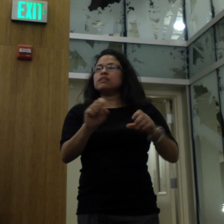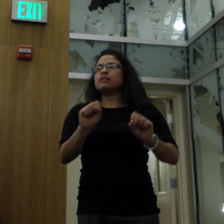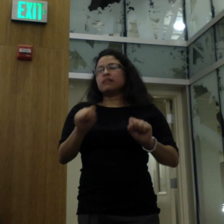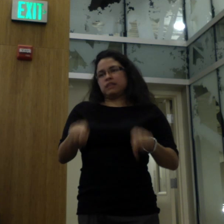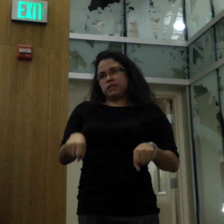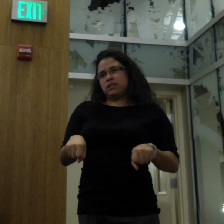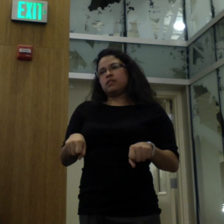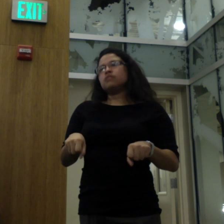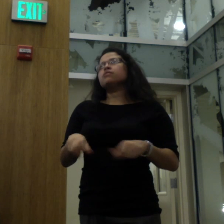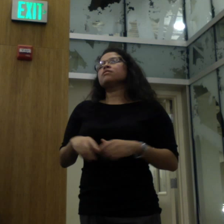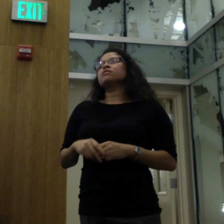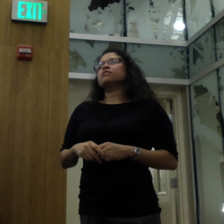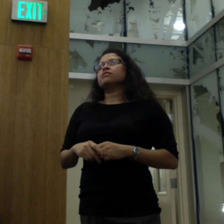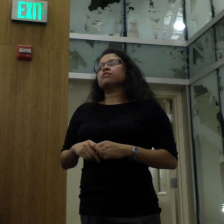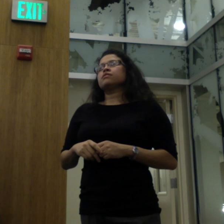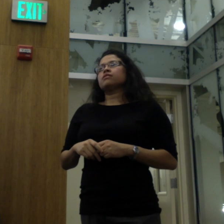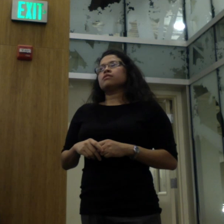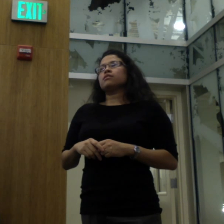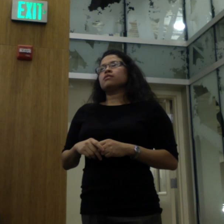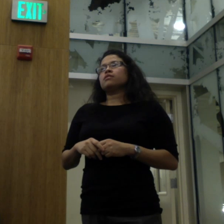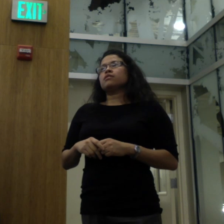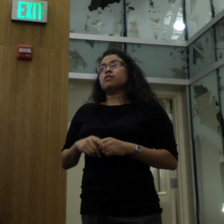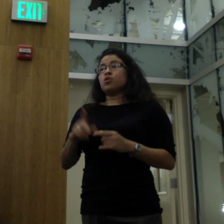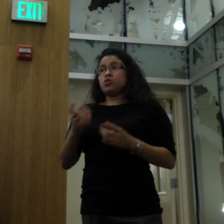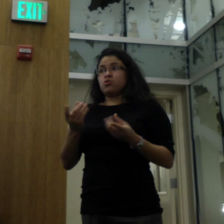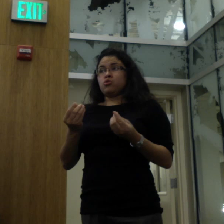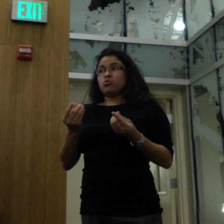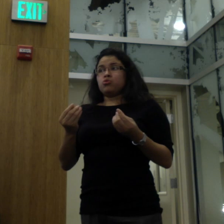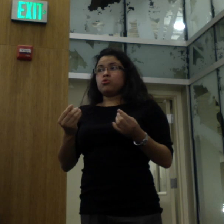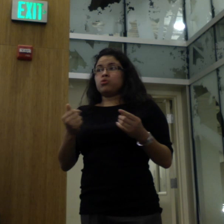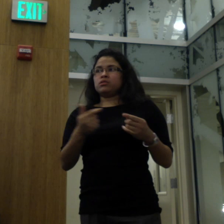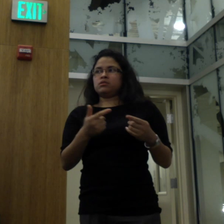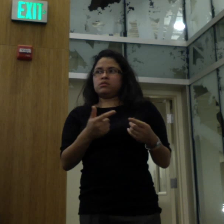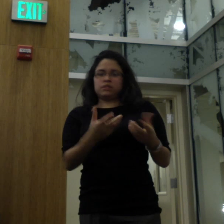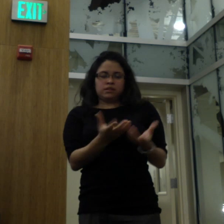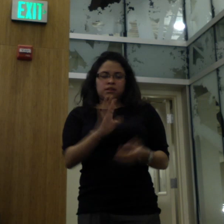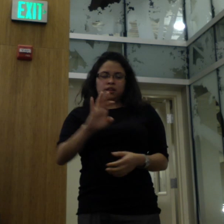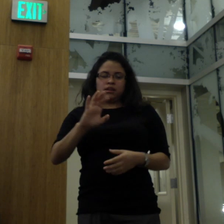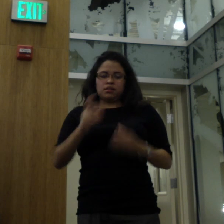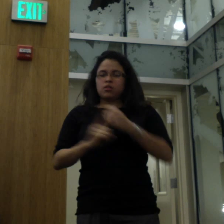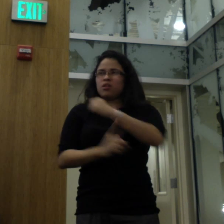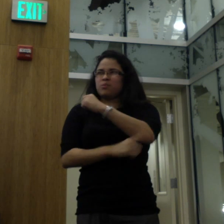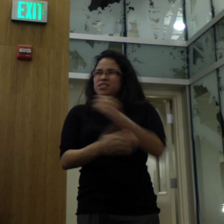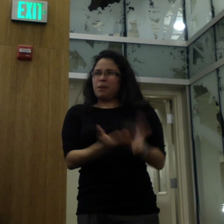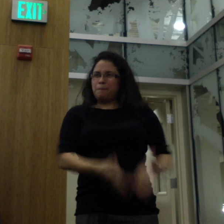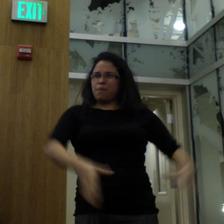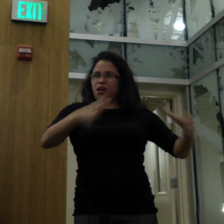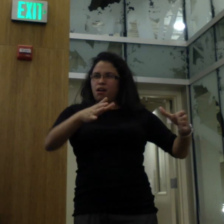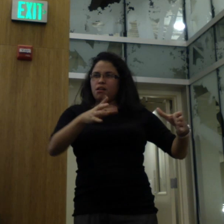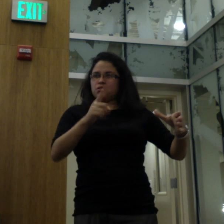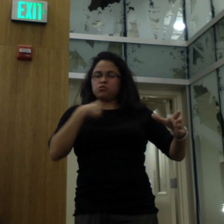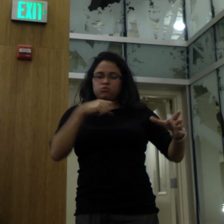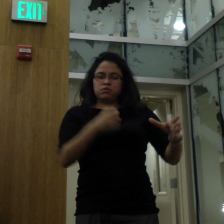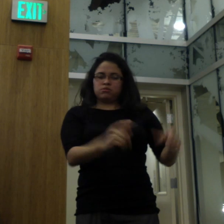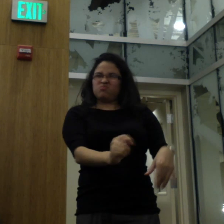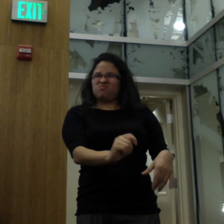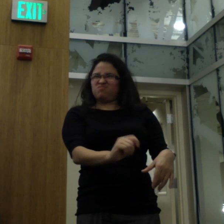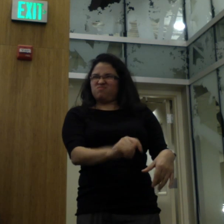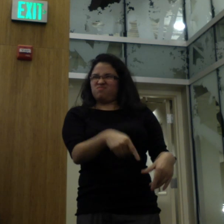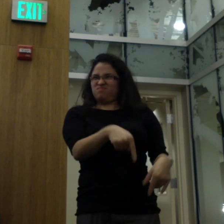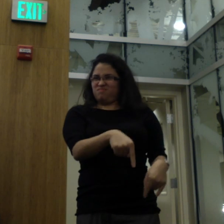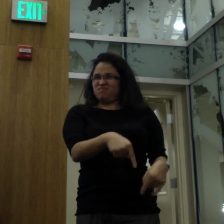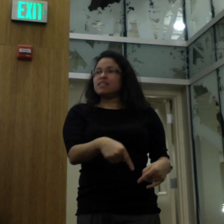your toilet with one of those garbage bags. And then you just do your business in the garbage bag. And then when